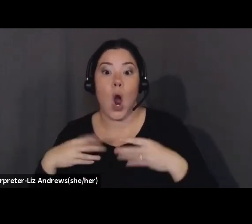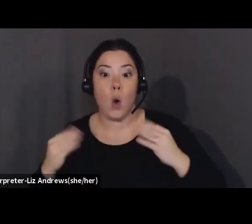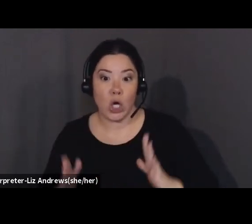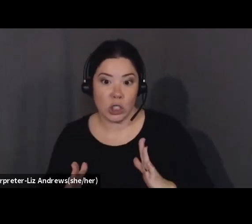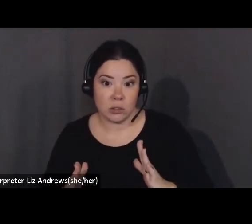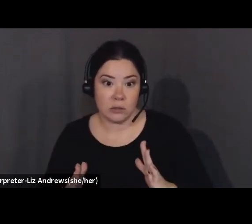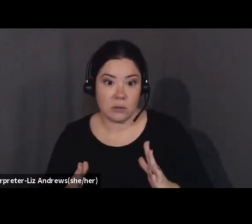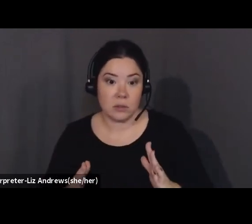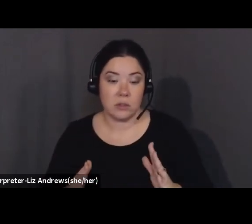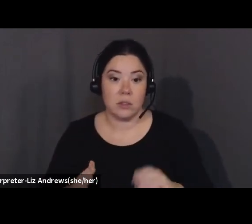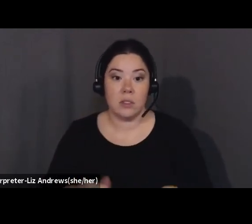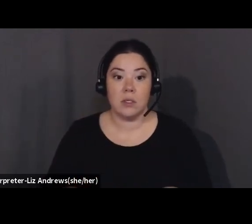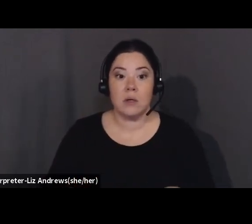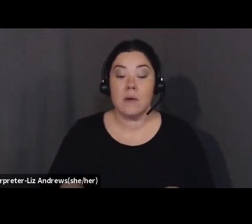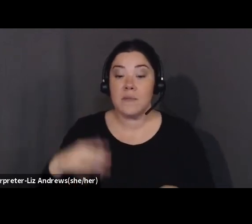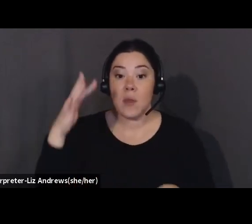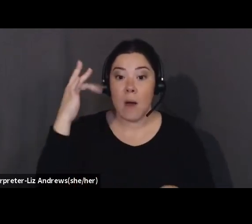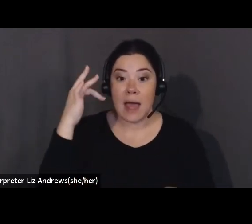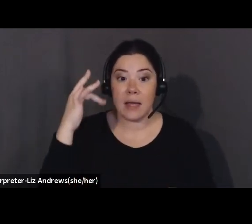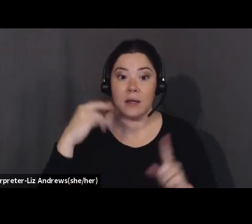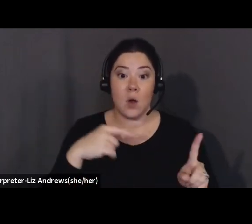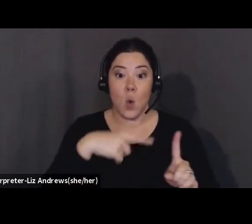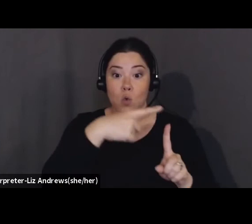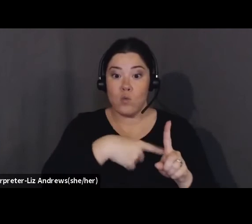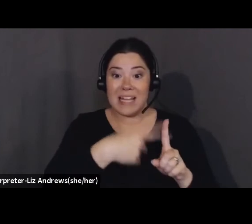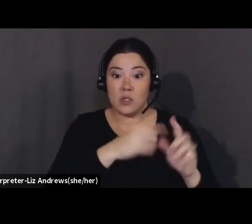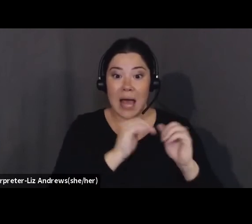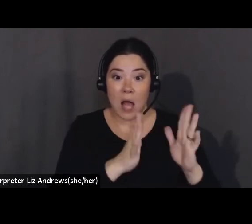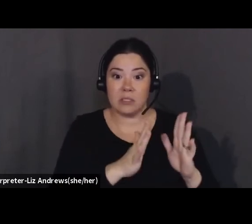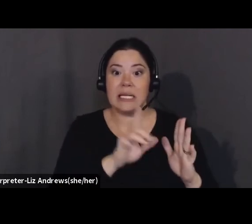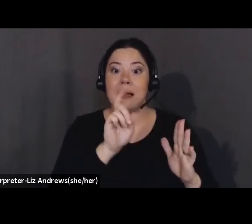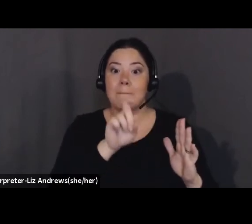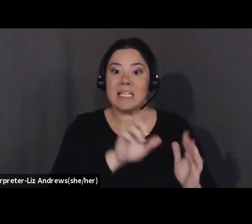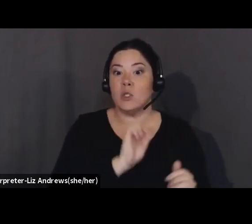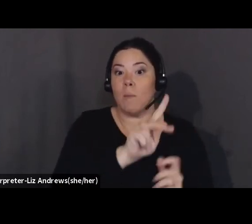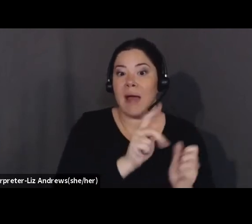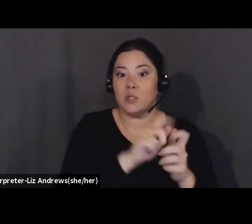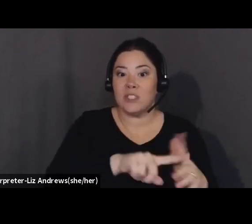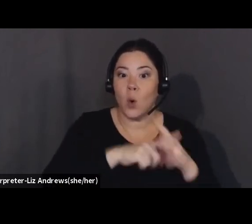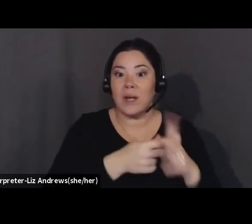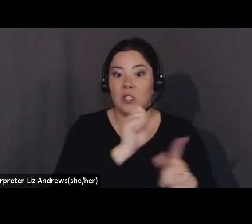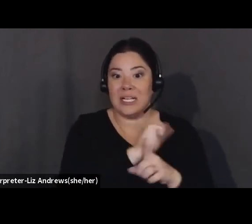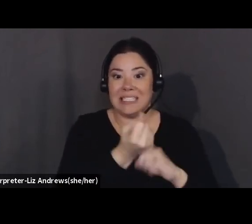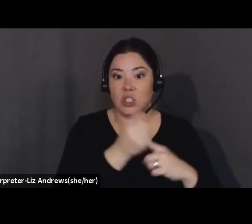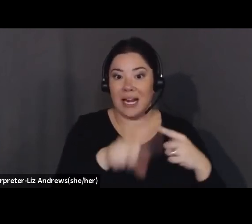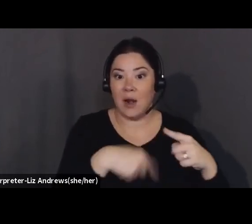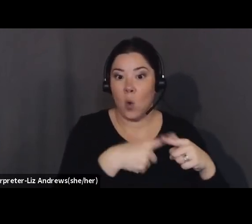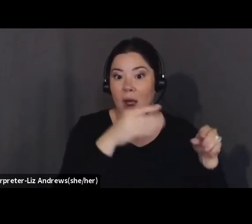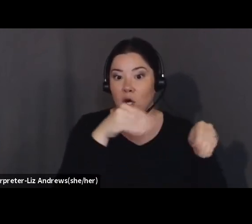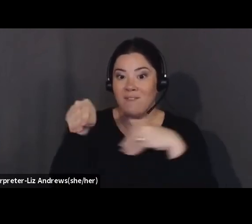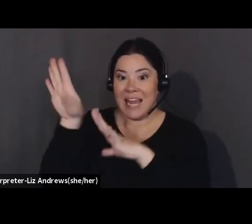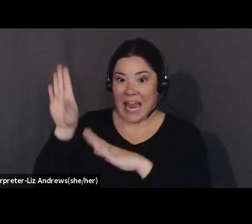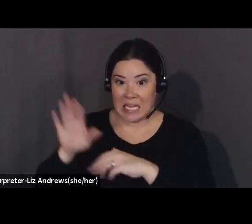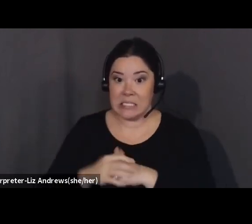to restore rental housing to its original condition when you vacate the premises.